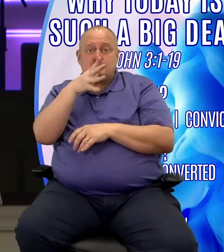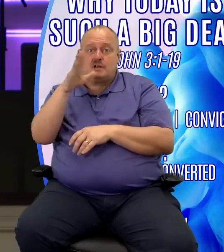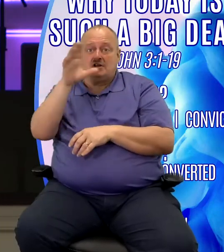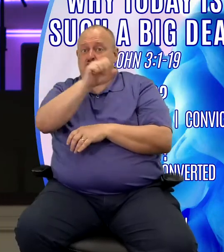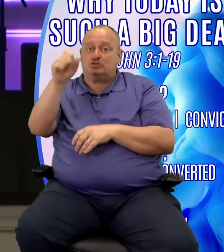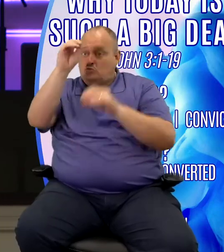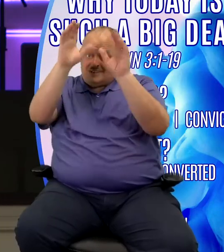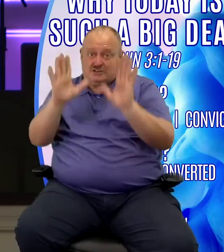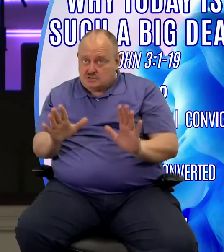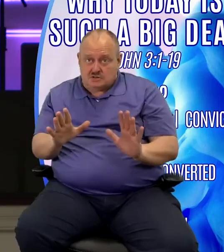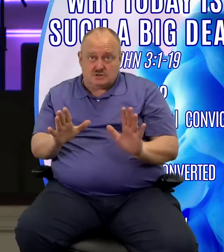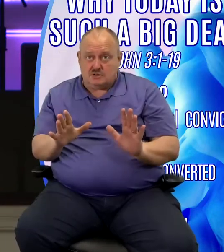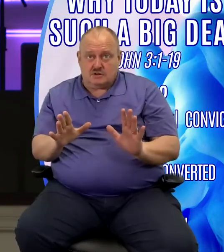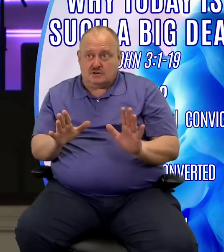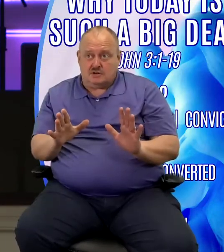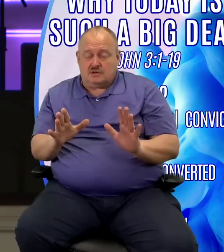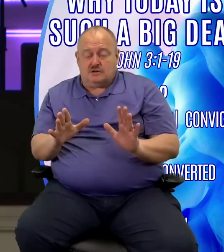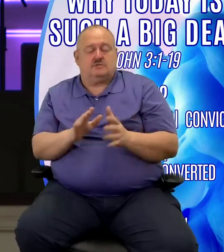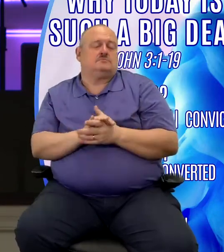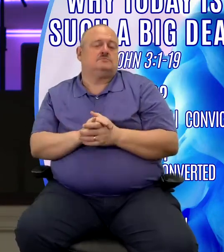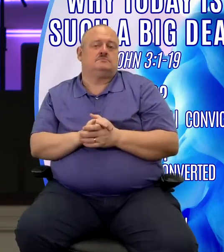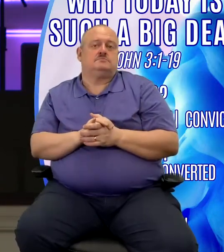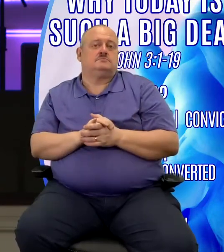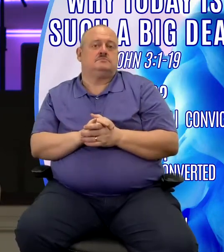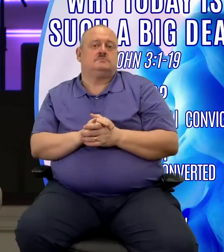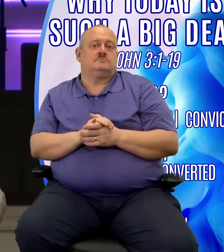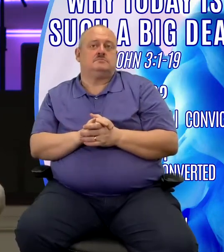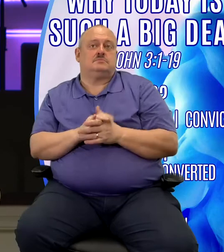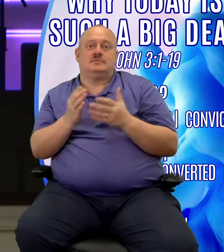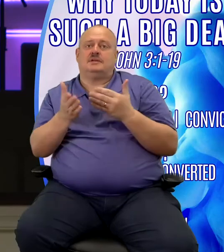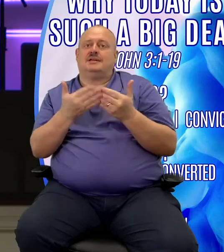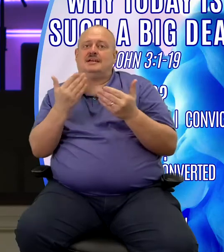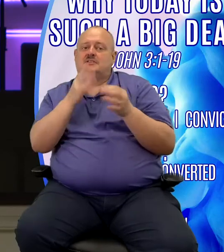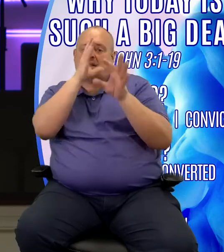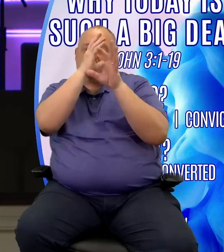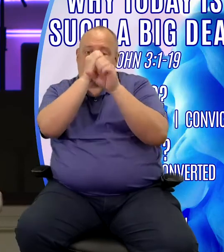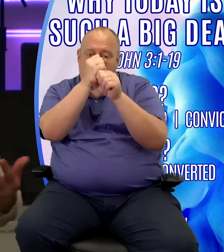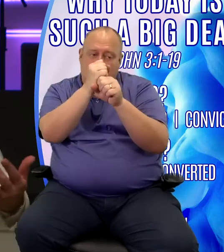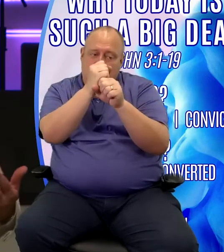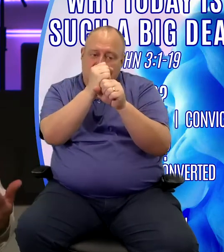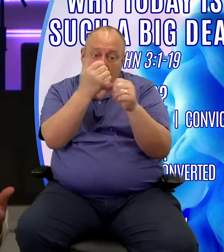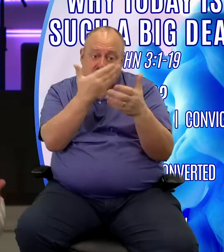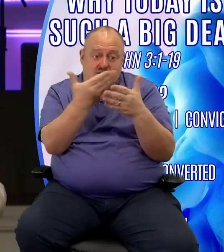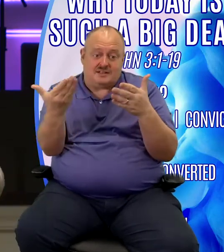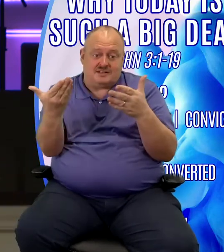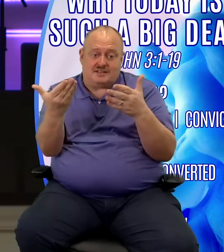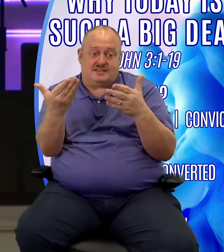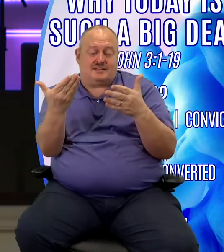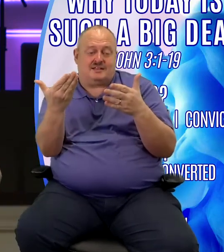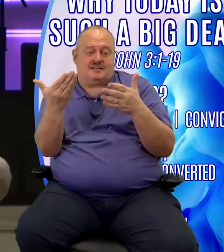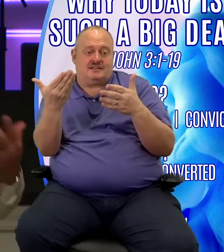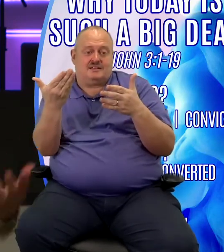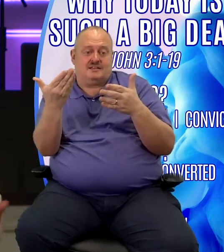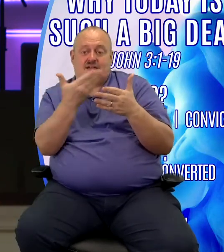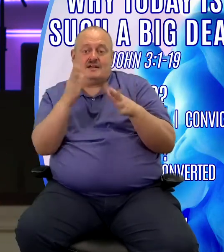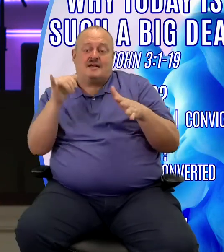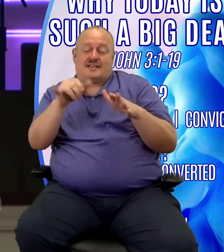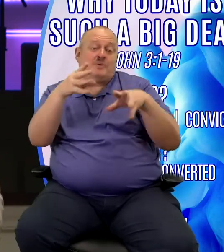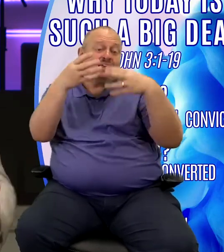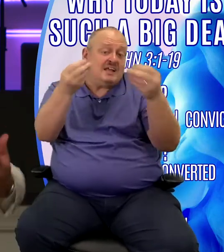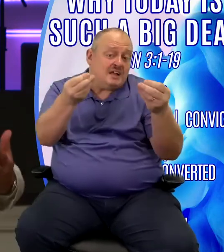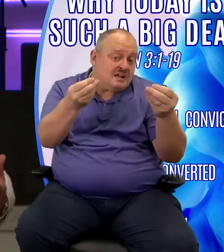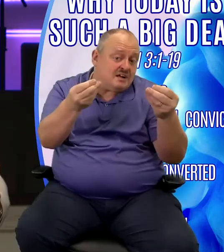teacher, this and that. See, it's easy to get caught up in the trap of thinking it's the amount that we give or the amount that we